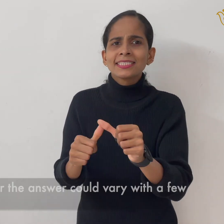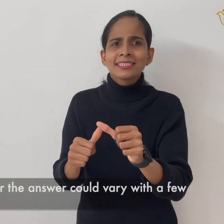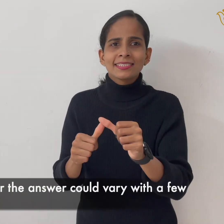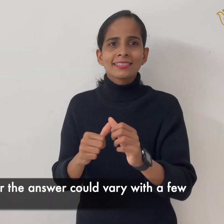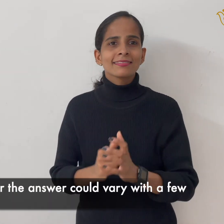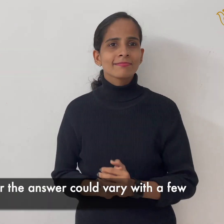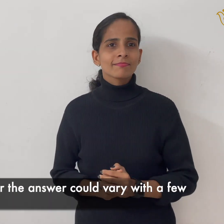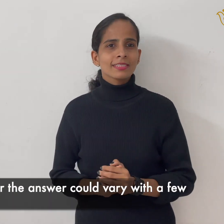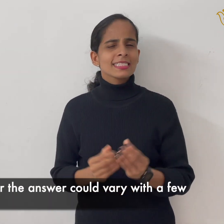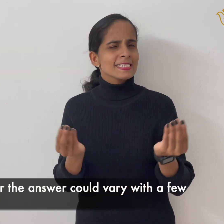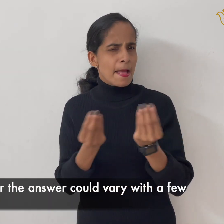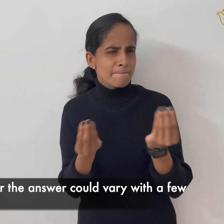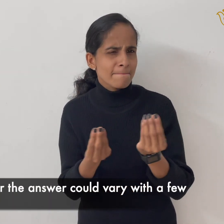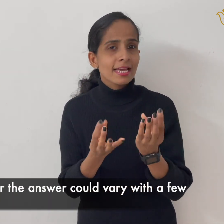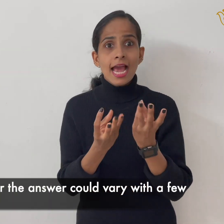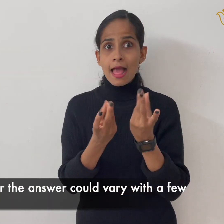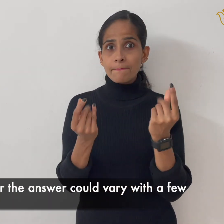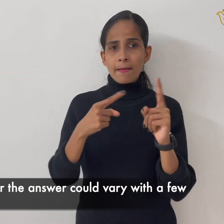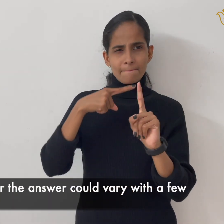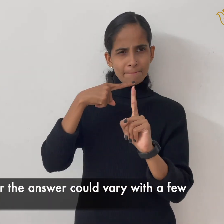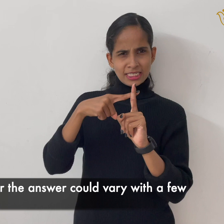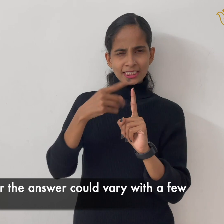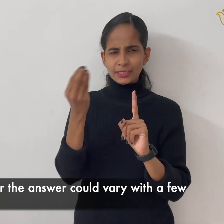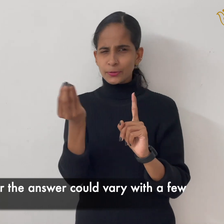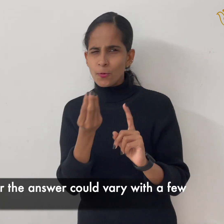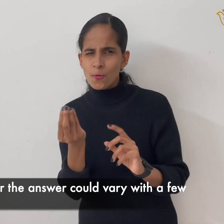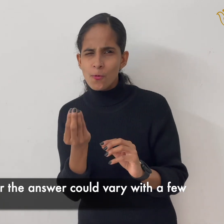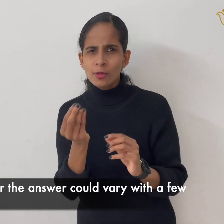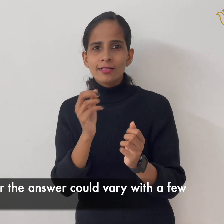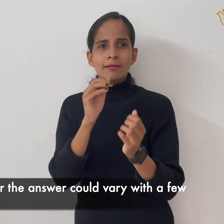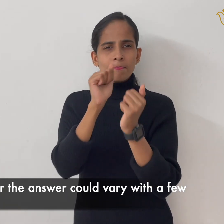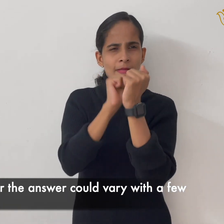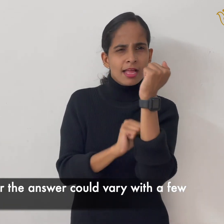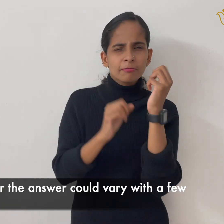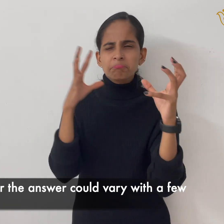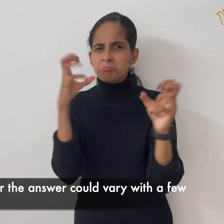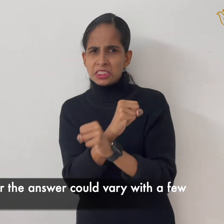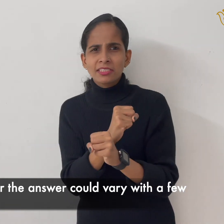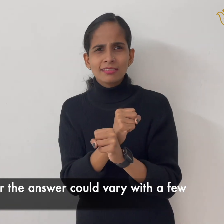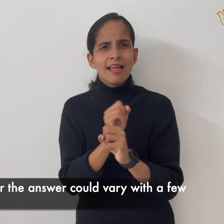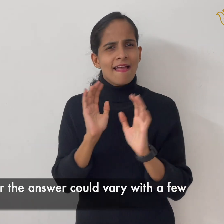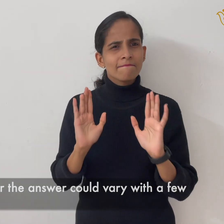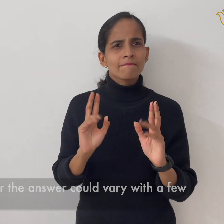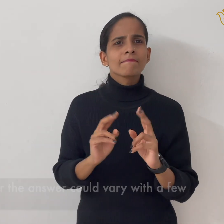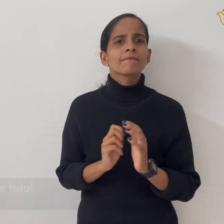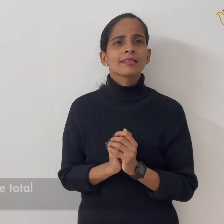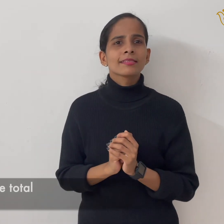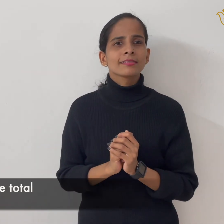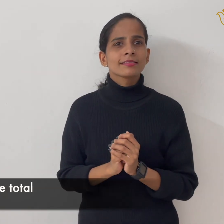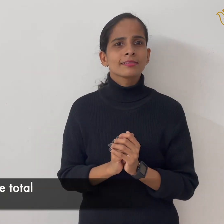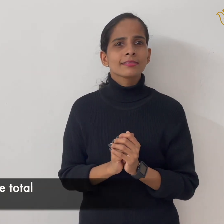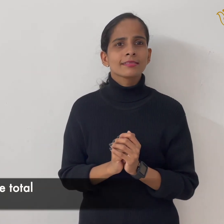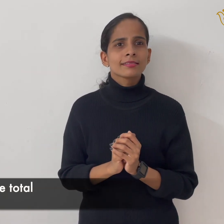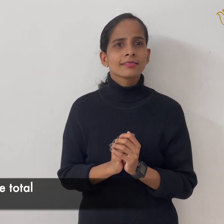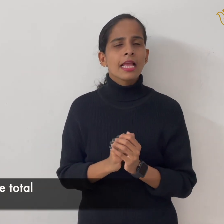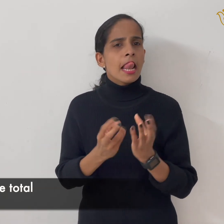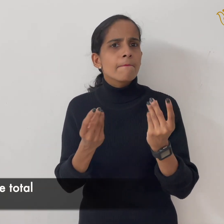That's the number, or the answer could vary with a few plus or minuses in